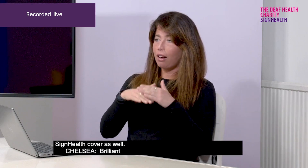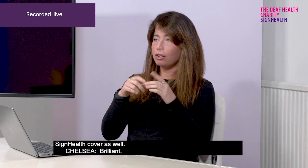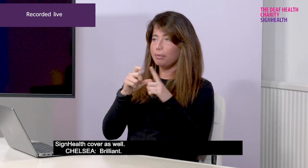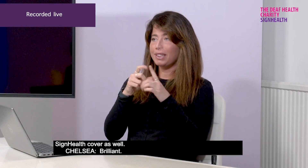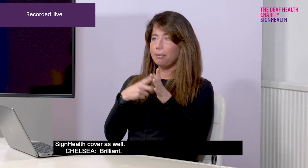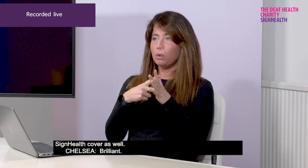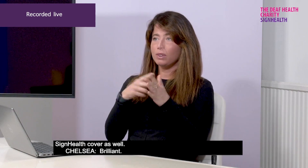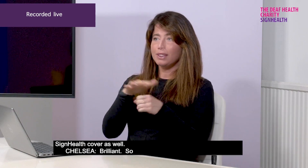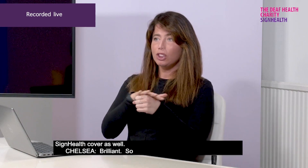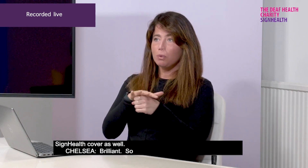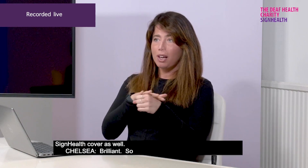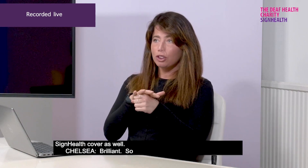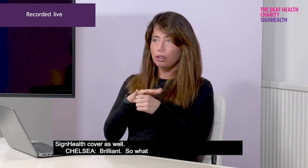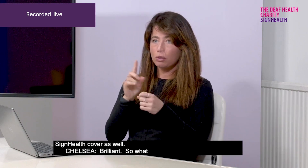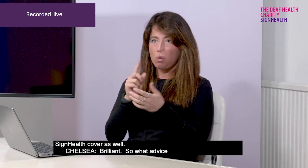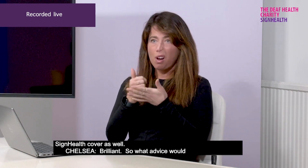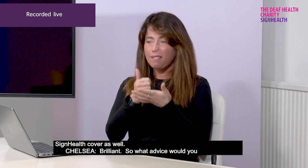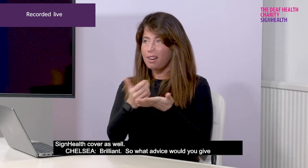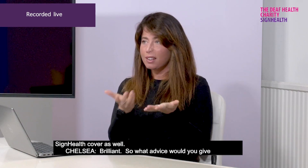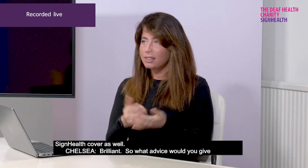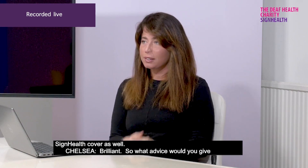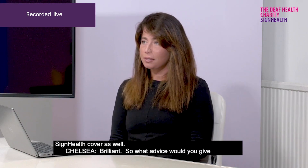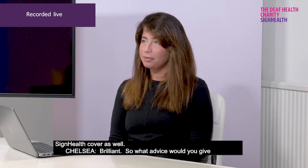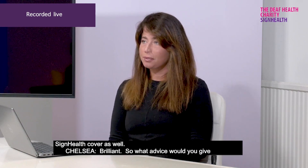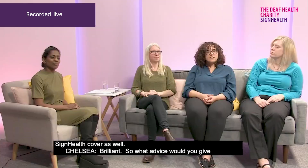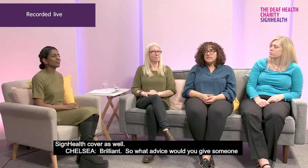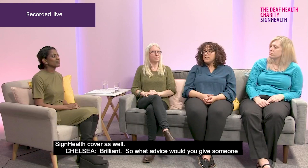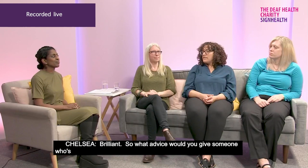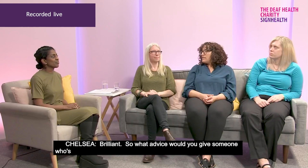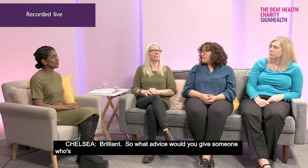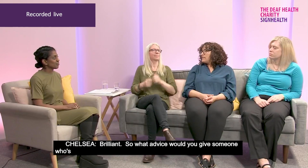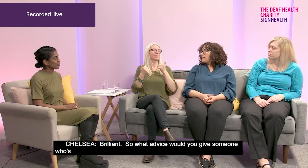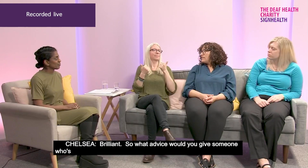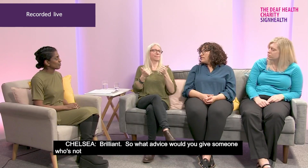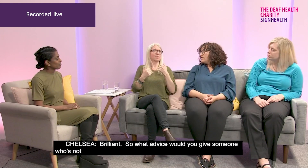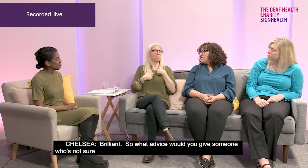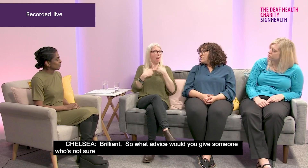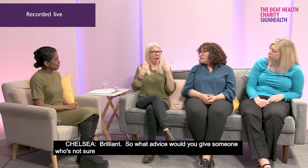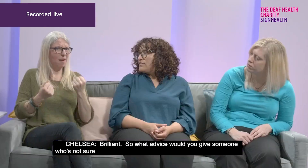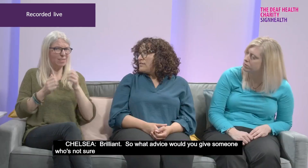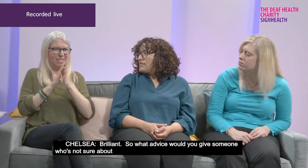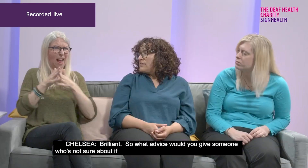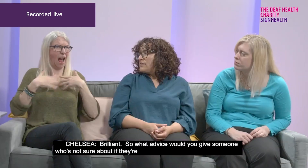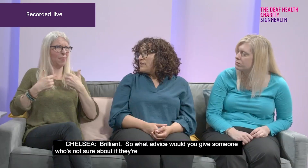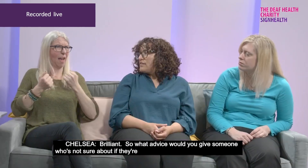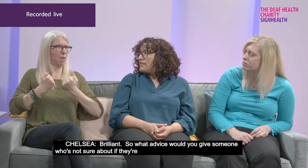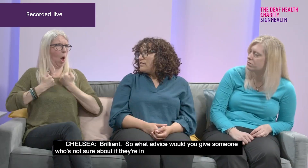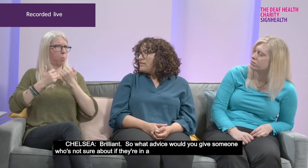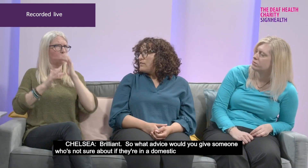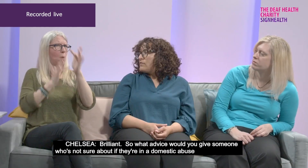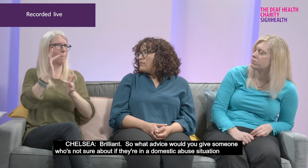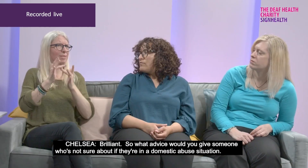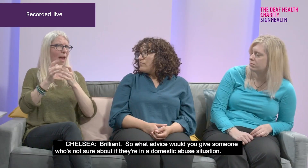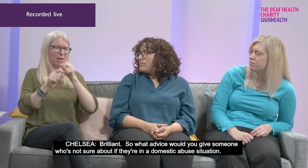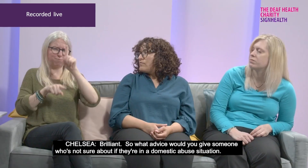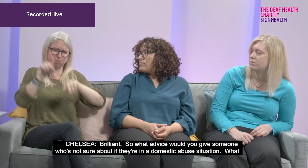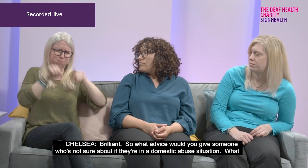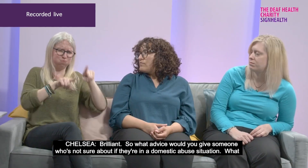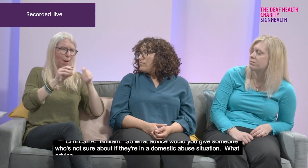Brilliant. So what advice would you give someone who's not sure about if they're in a domestic abuse situation? What advice